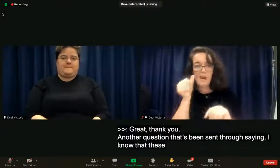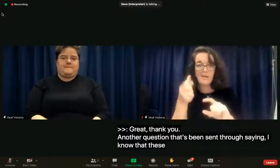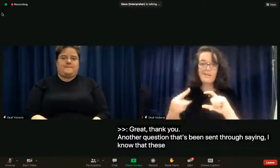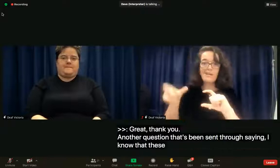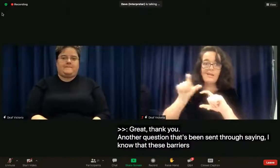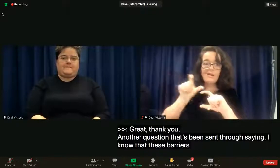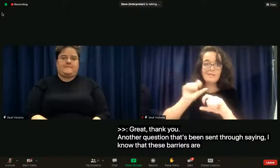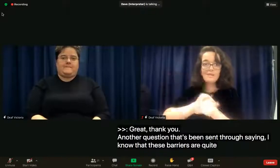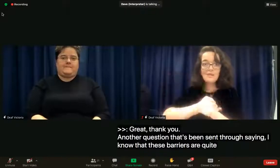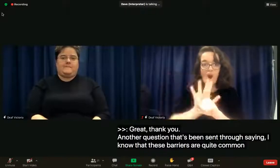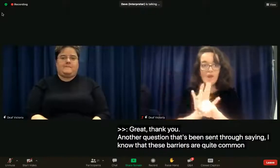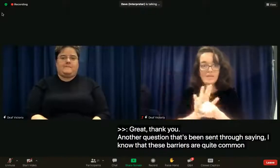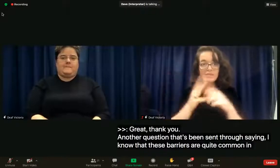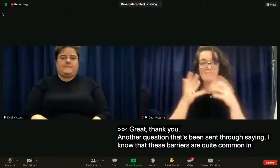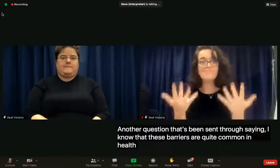of interpreters, the